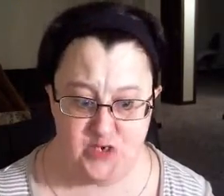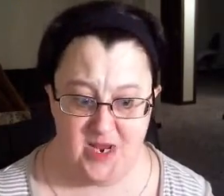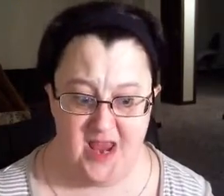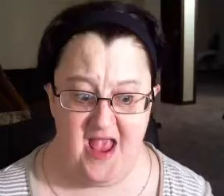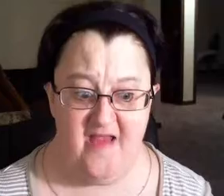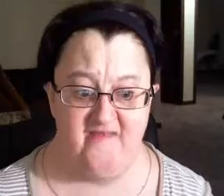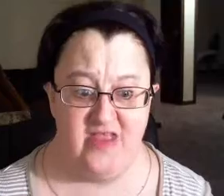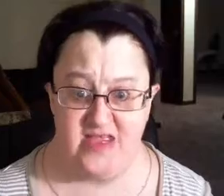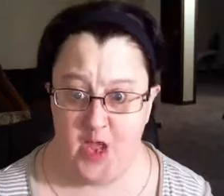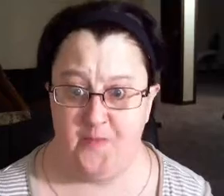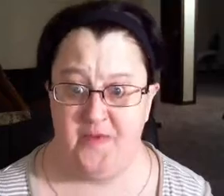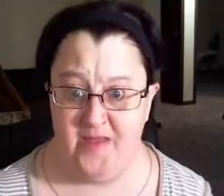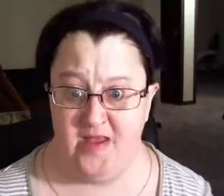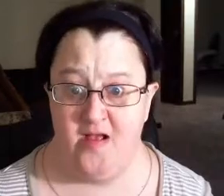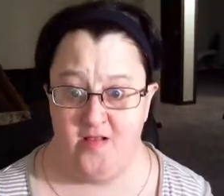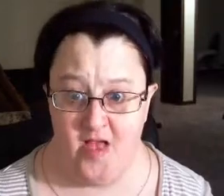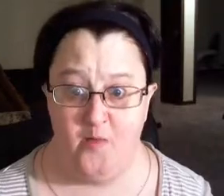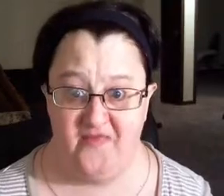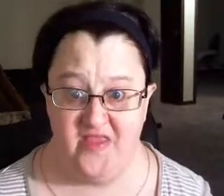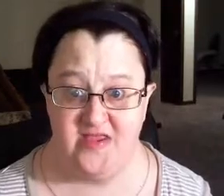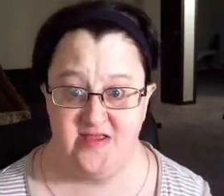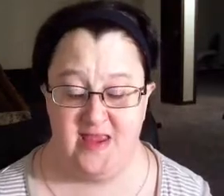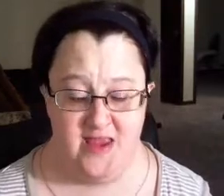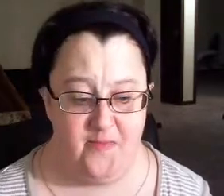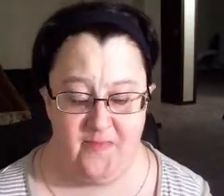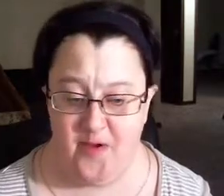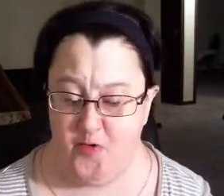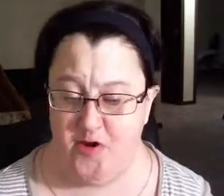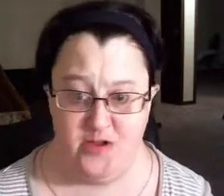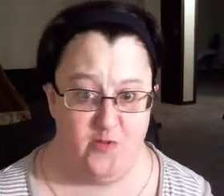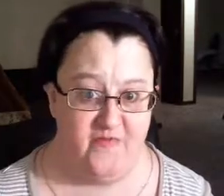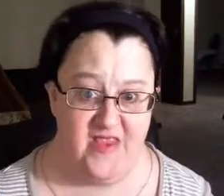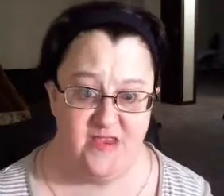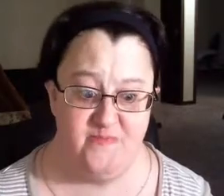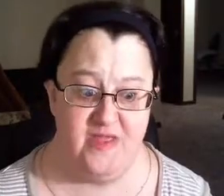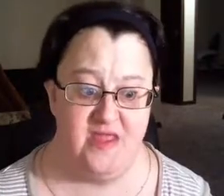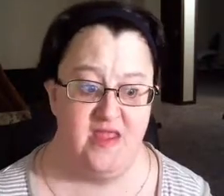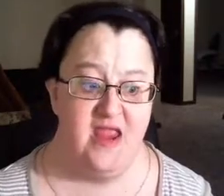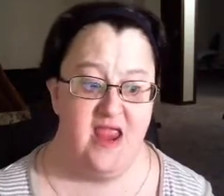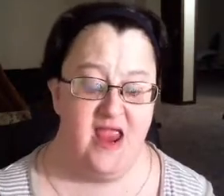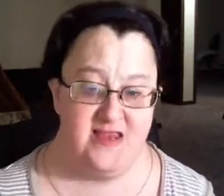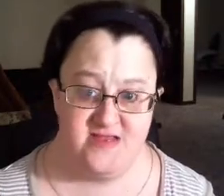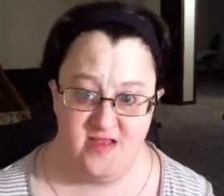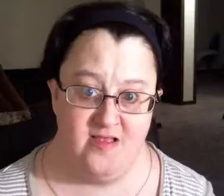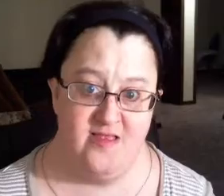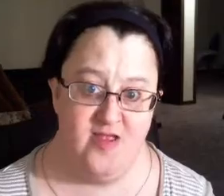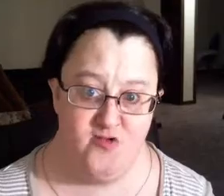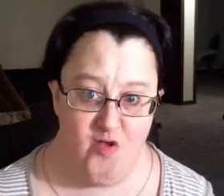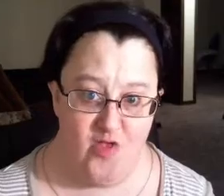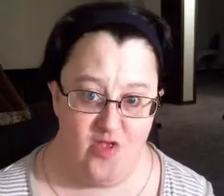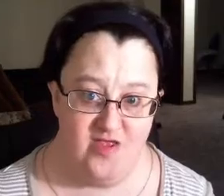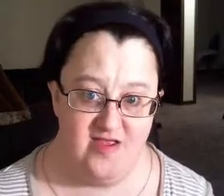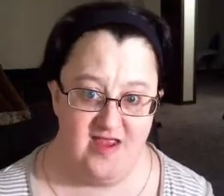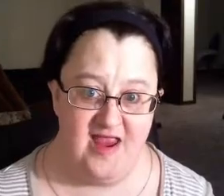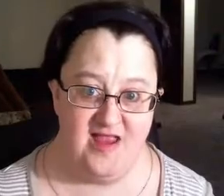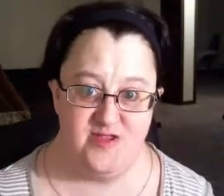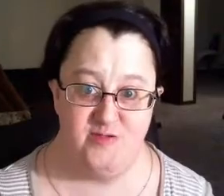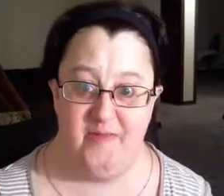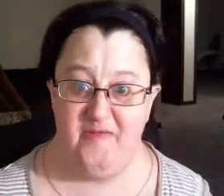i have is helping me a lot with this it's helping me a great deal with this but it's still a struggle and so maybe